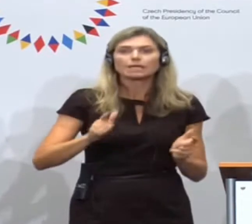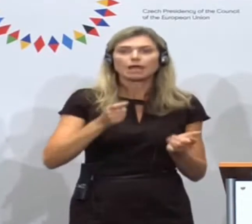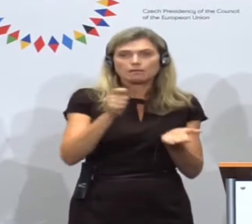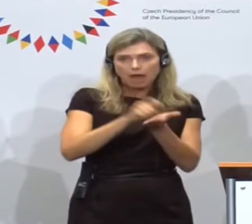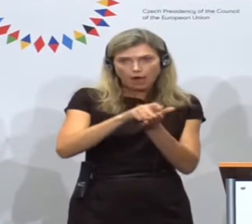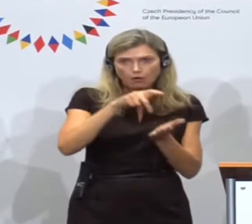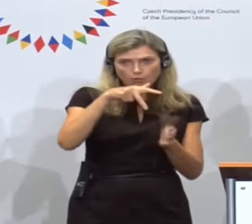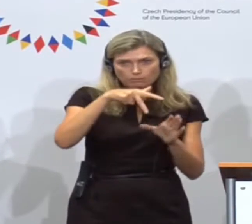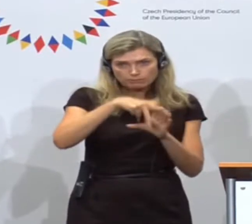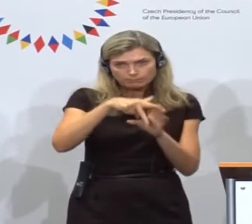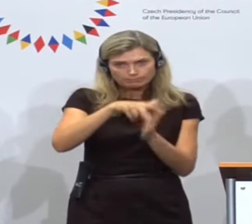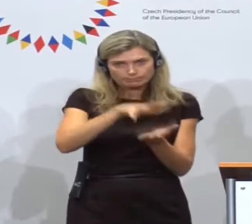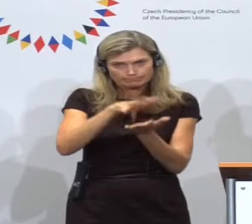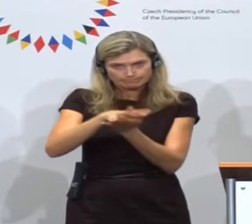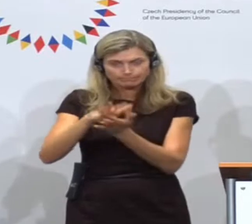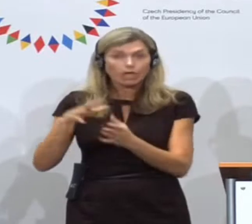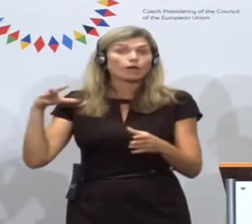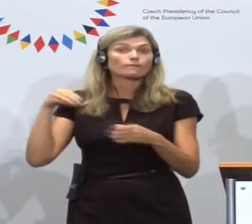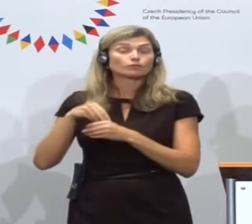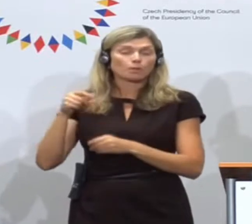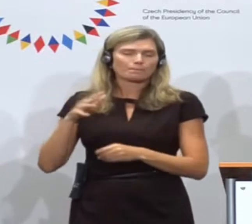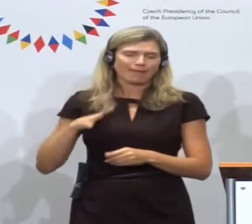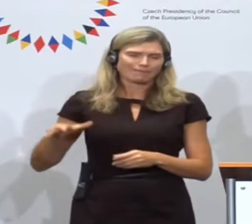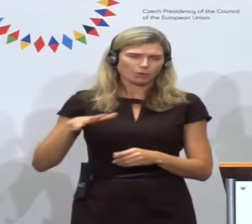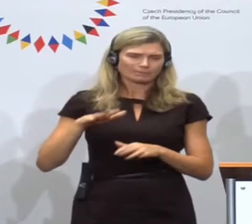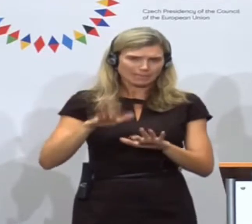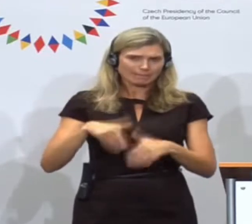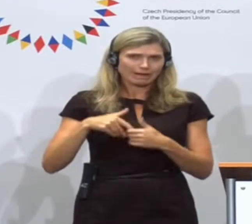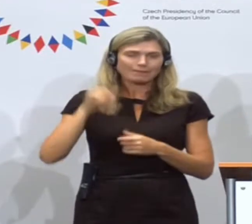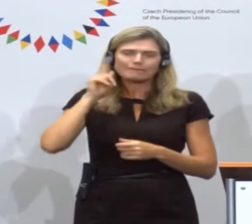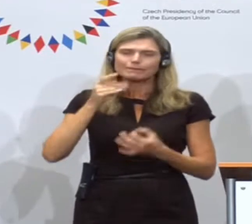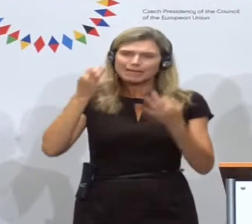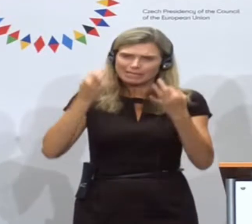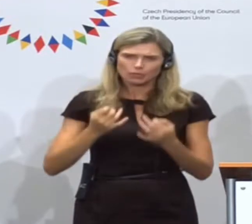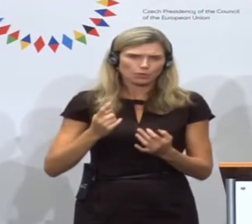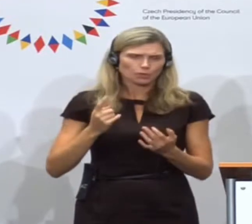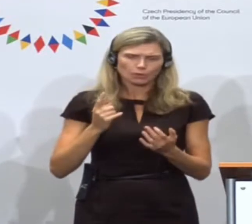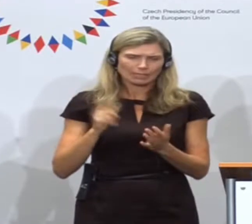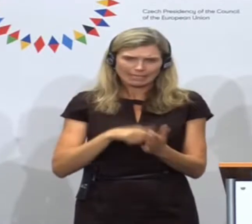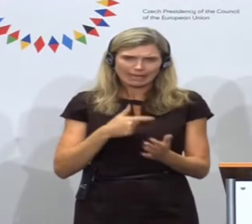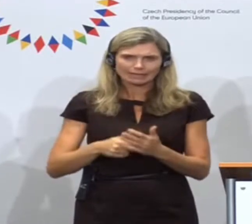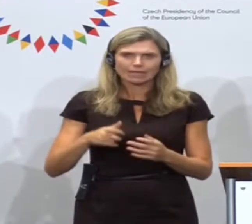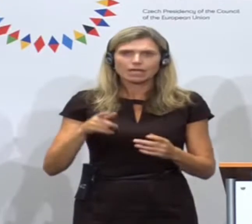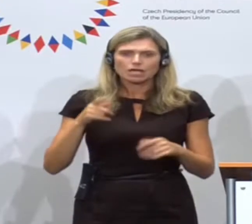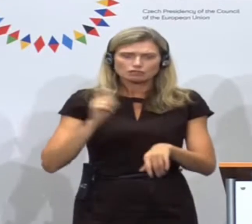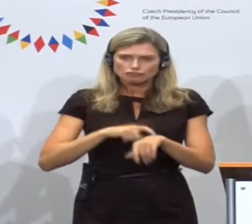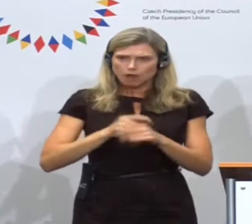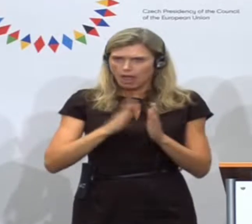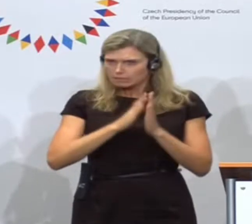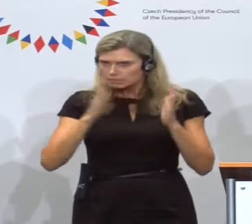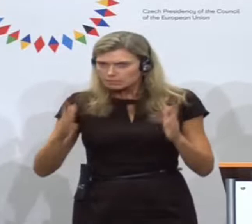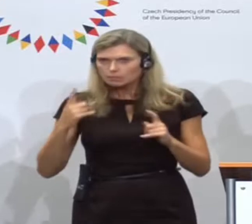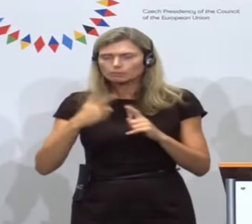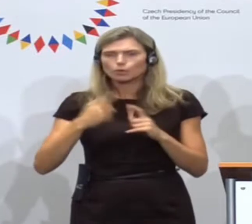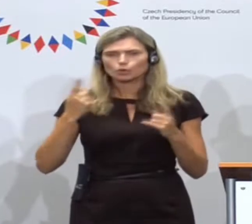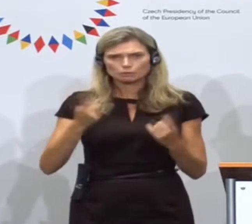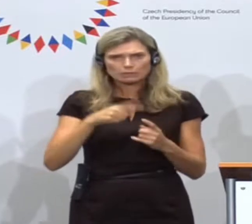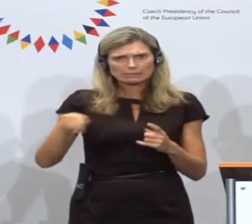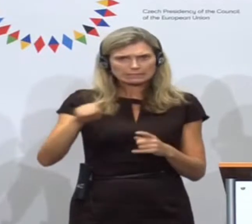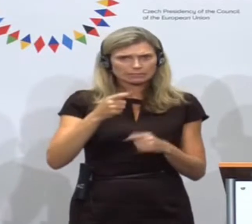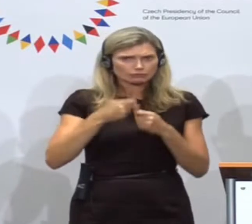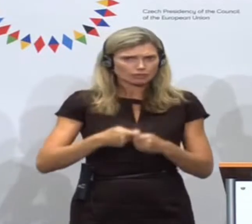an easy task. It will require time and efforts to start delivering concrete